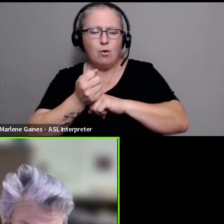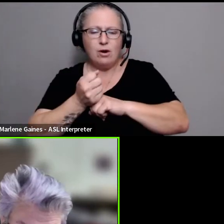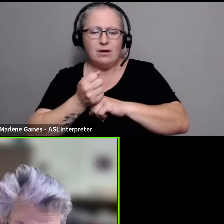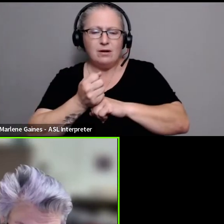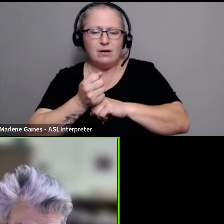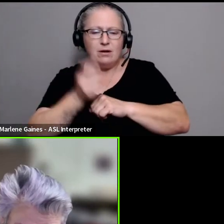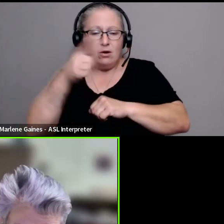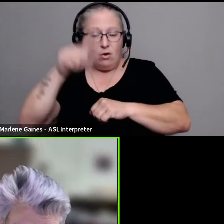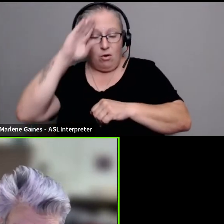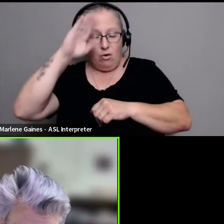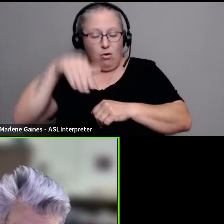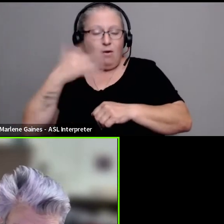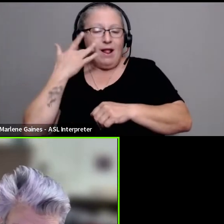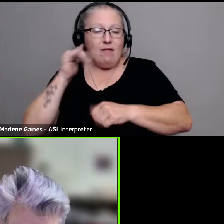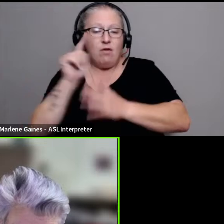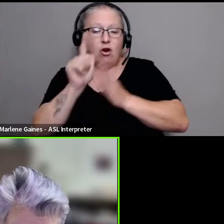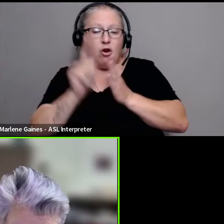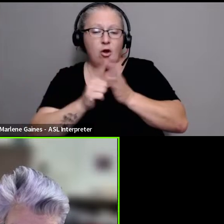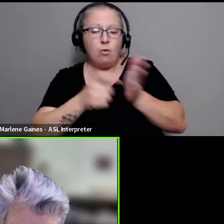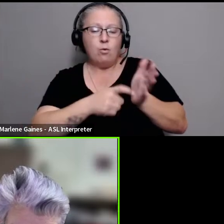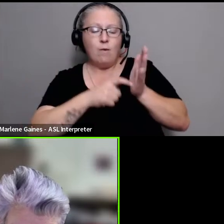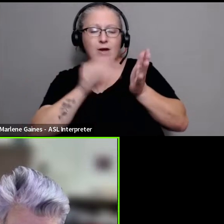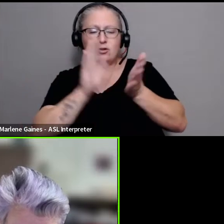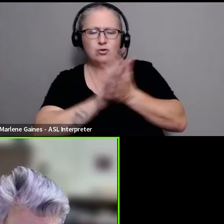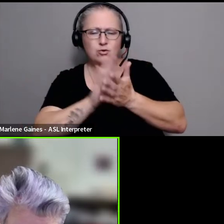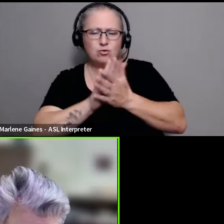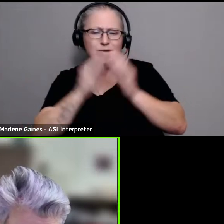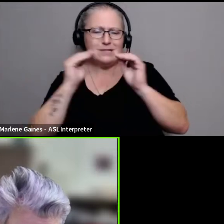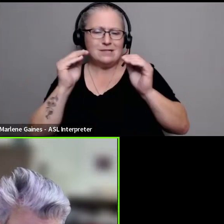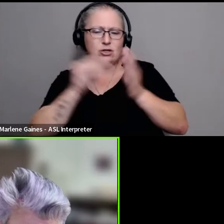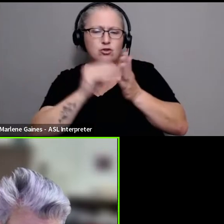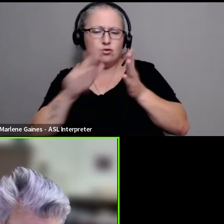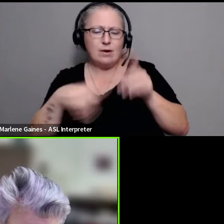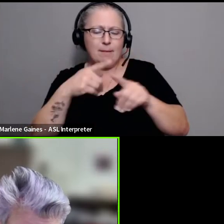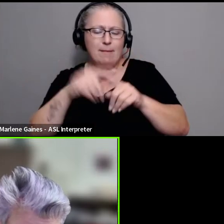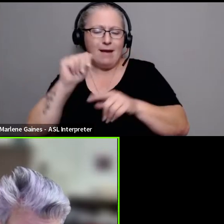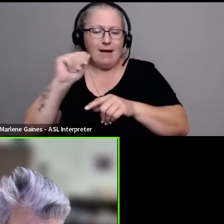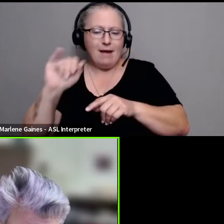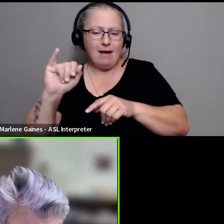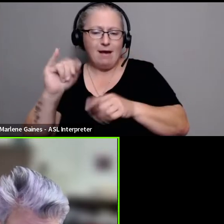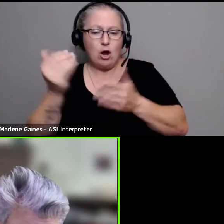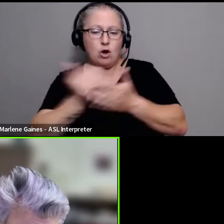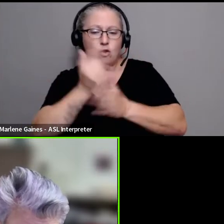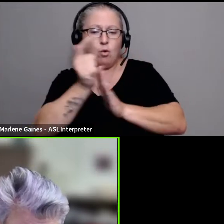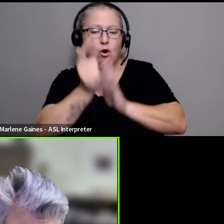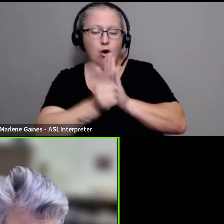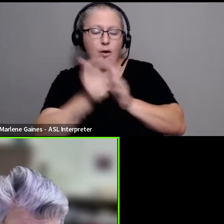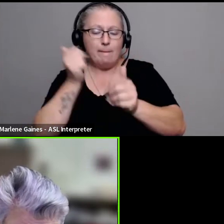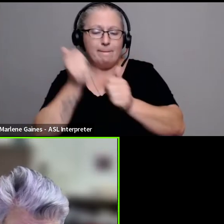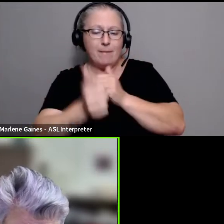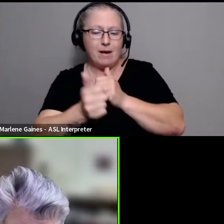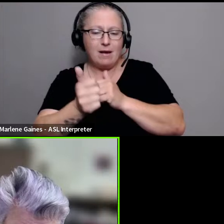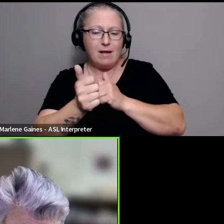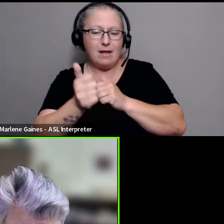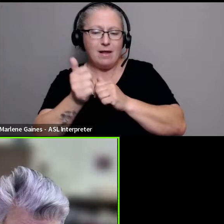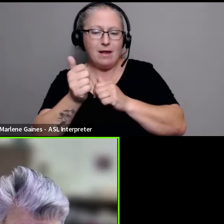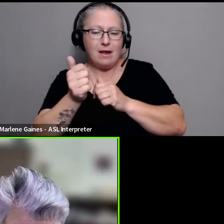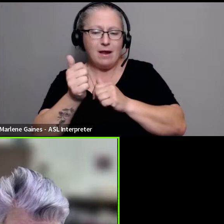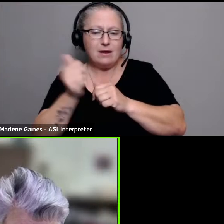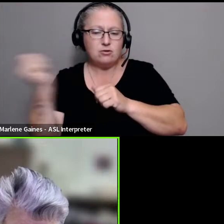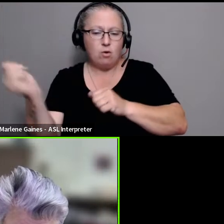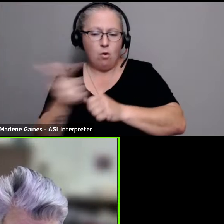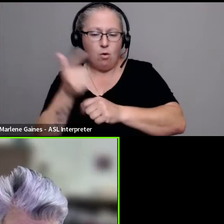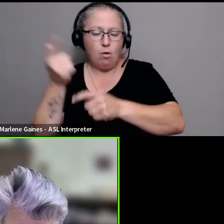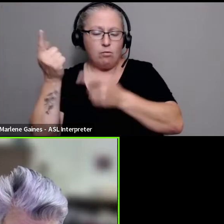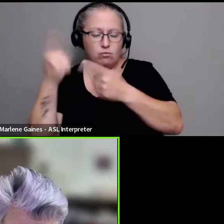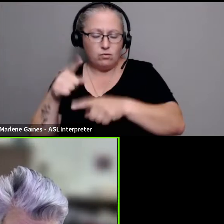you know that California law requires schools to teach students about AI? A new law passed unanimously by the legislative